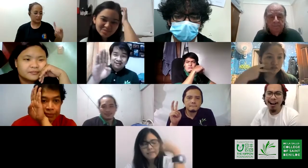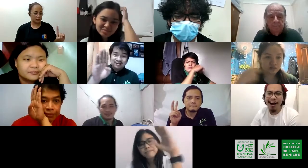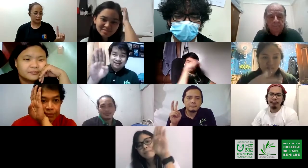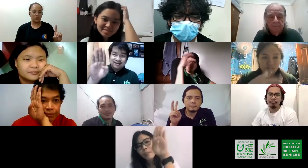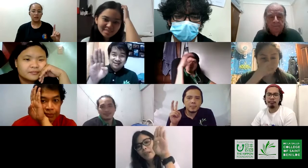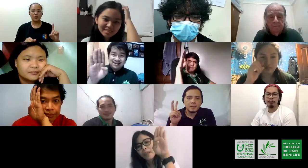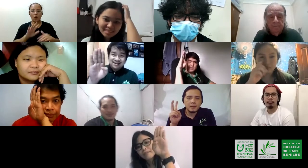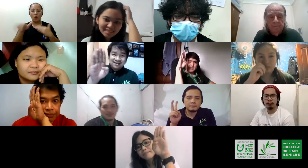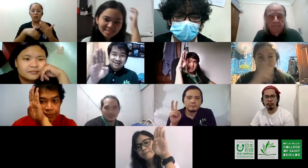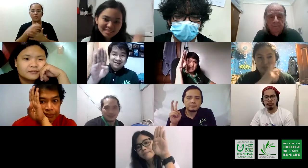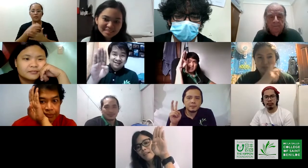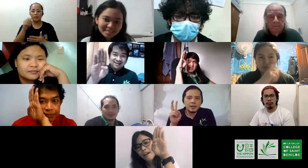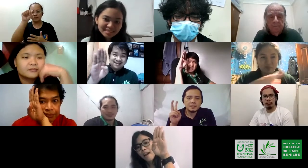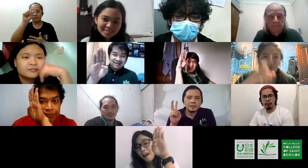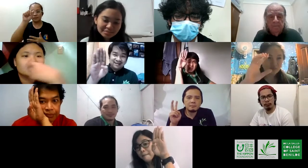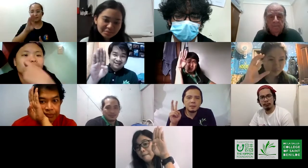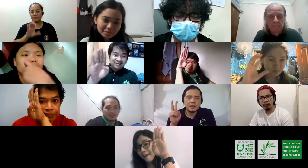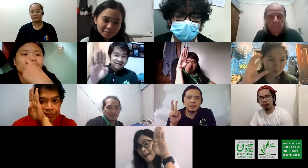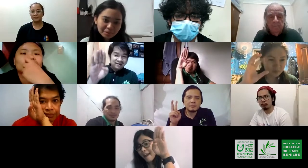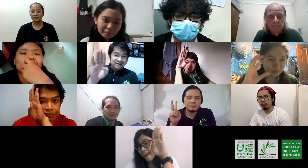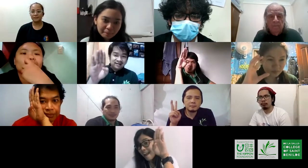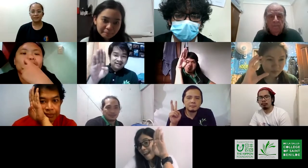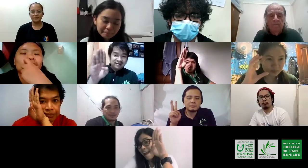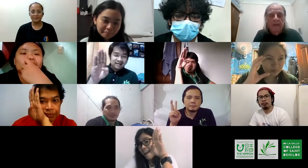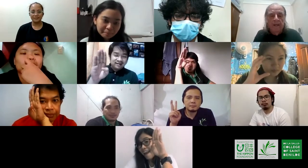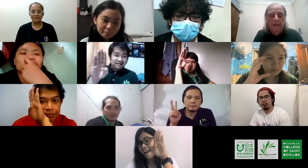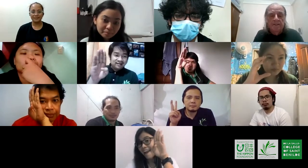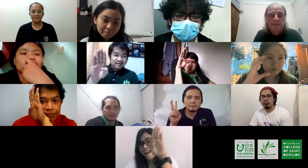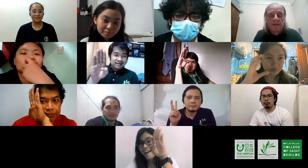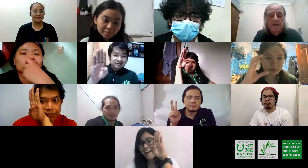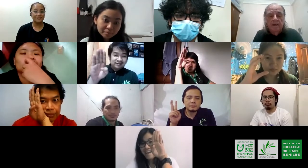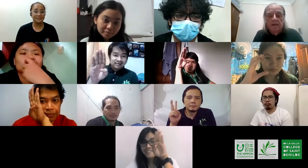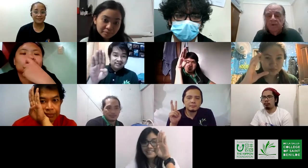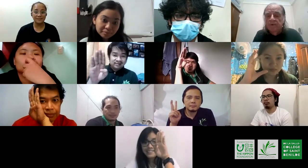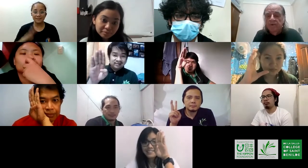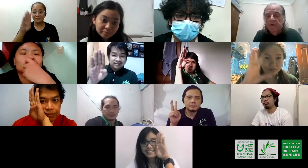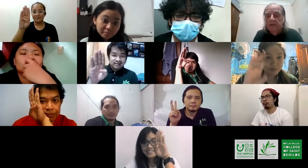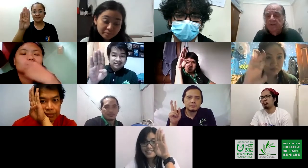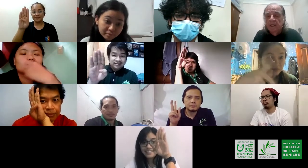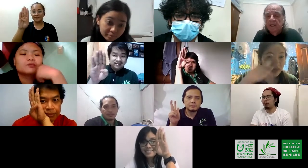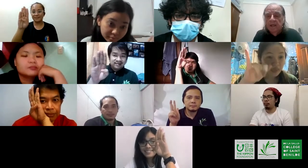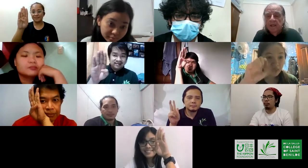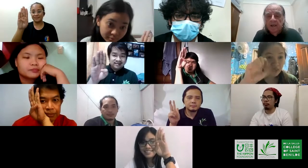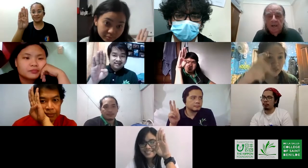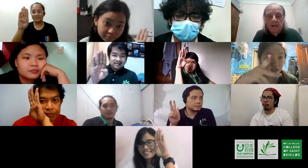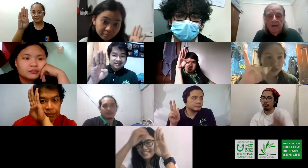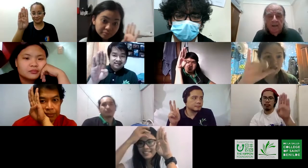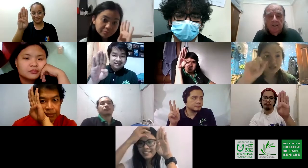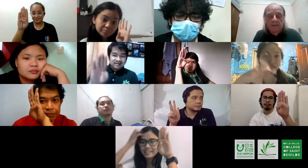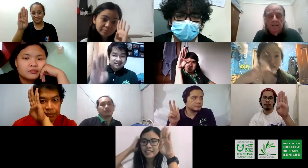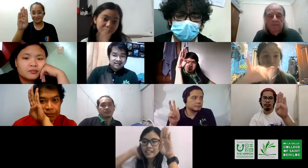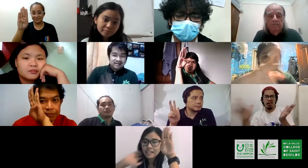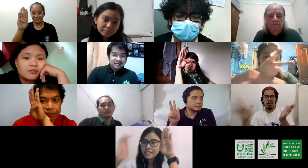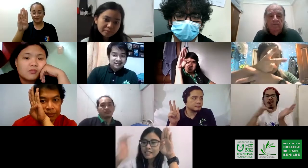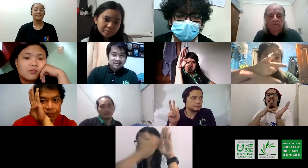Erasmus Deaf Smith was a famous deaf A teacher, B soldier spy, C artist,